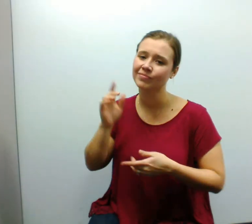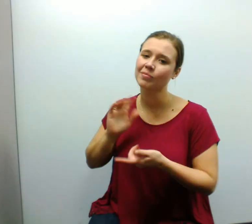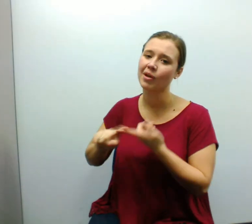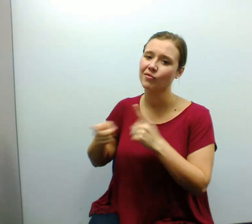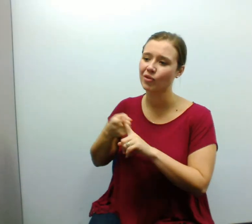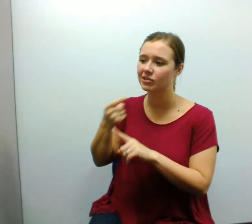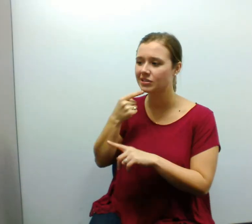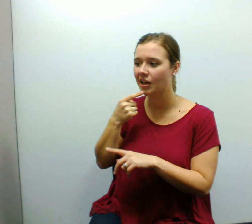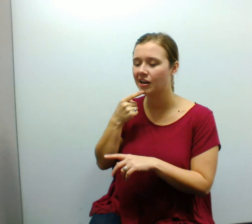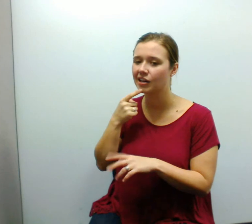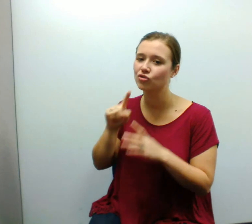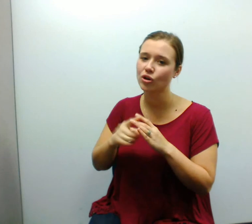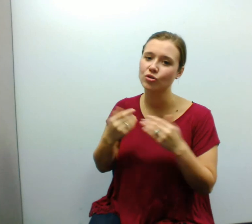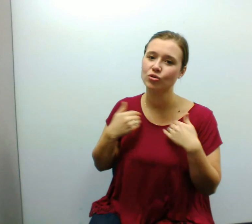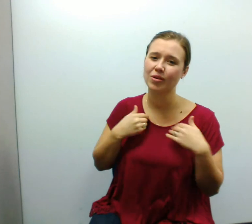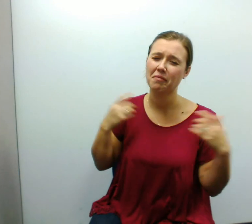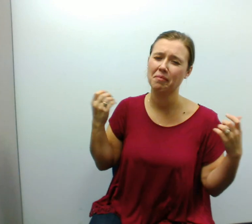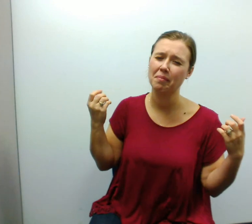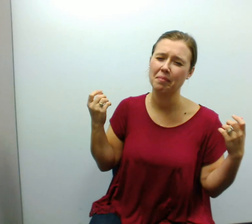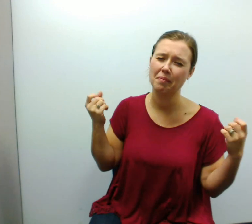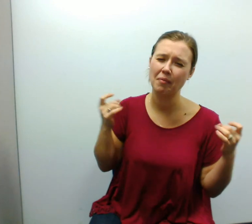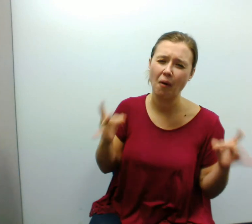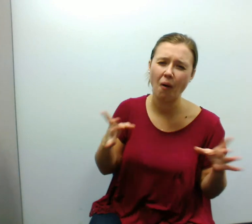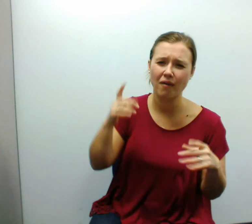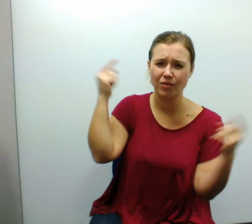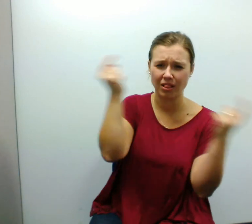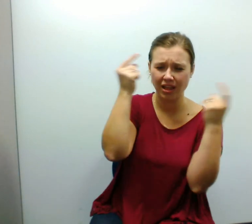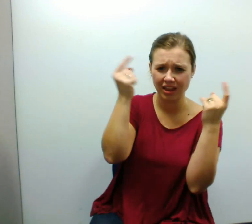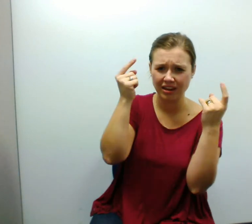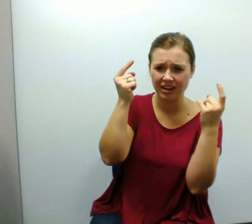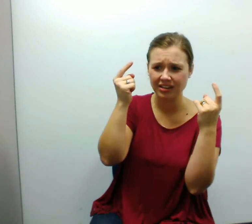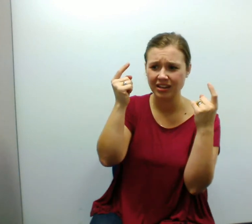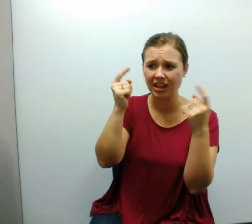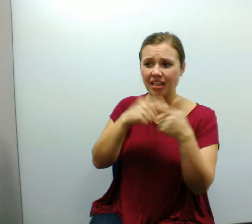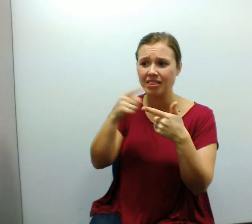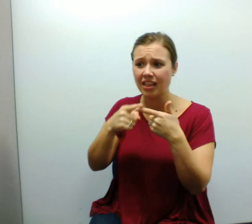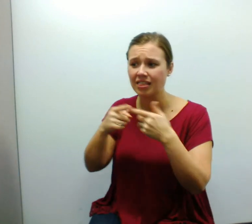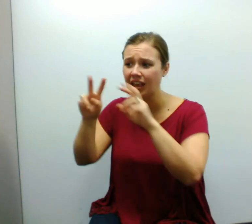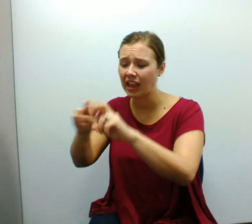headaches, and when they went to check it out, they found he had a brain tumor that was